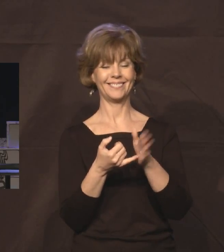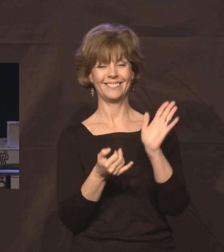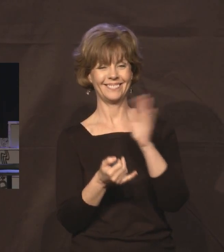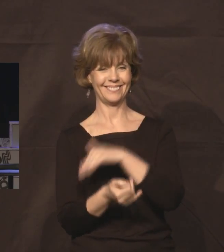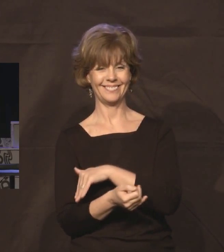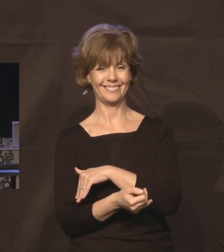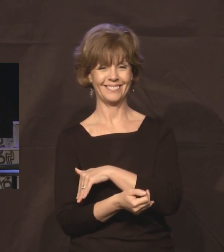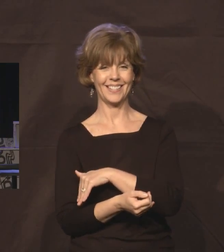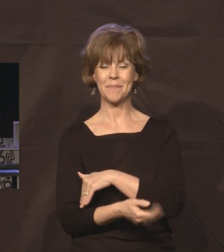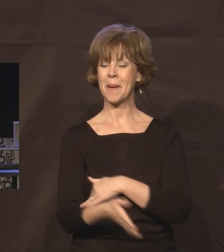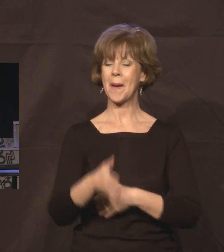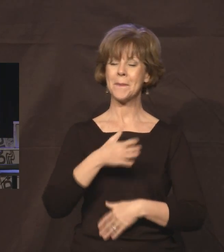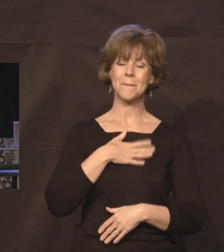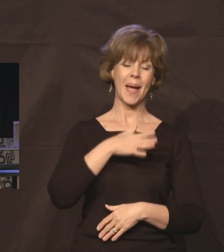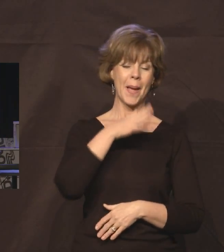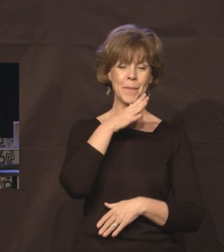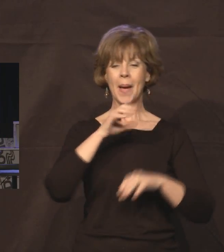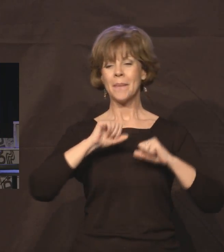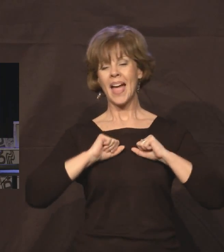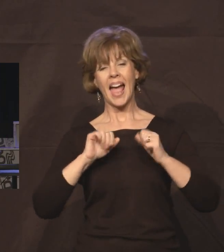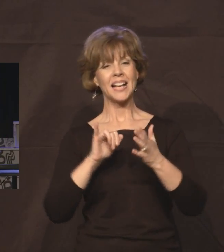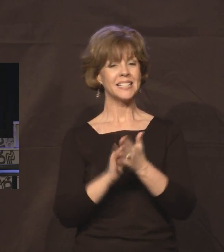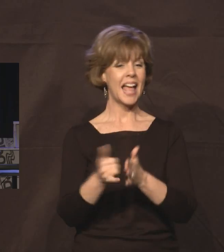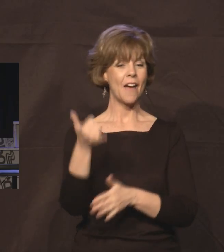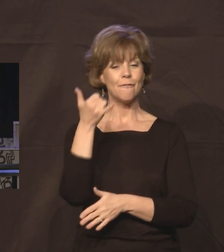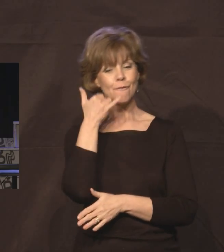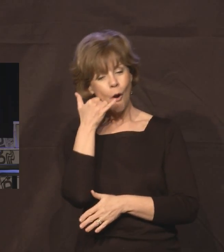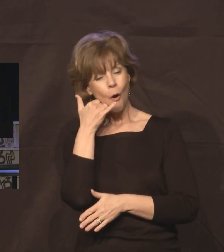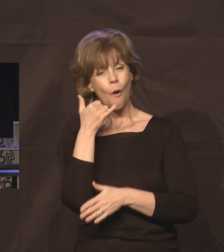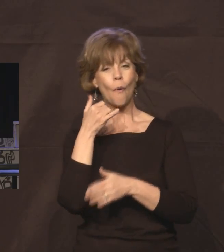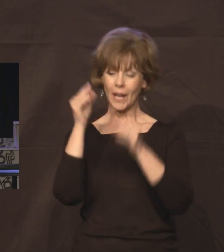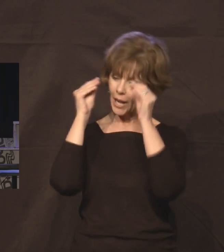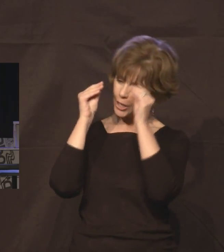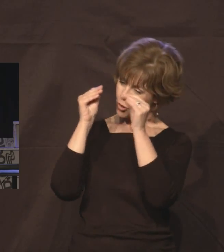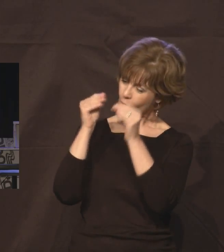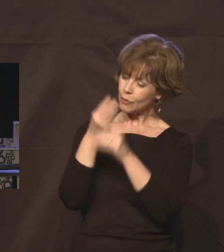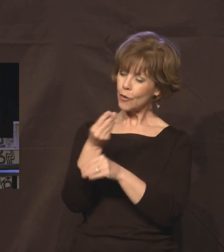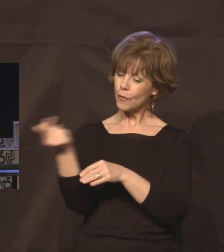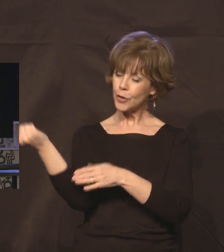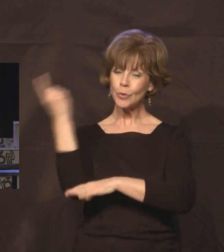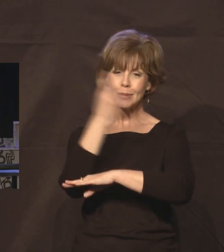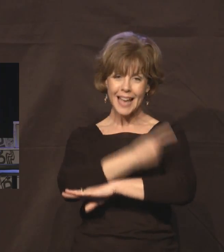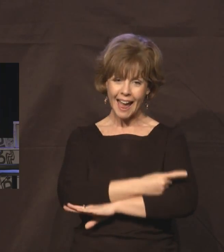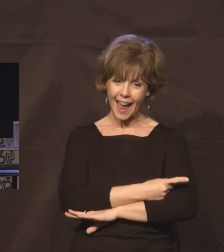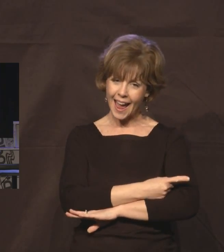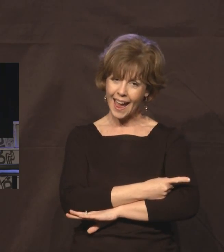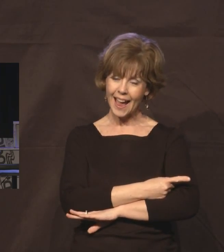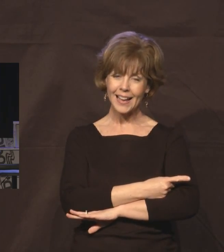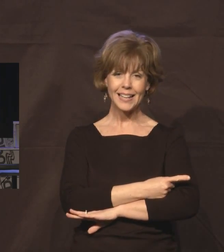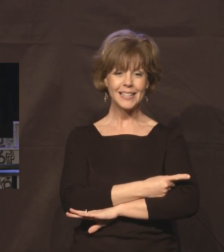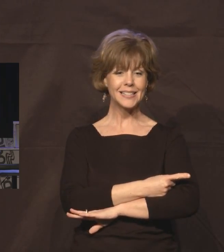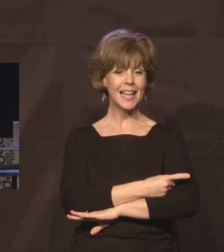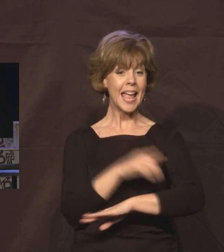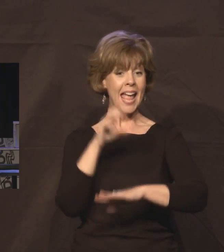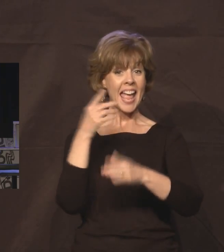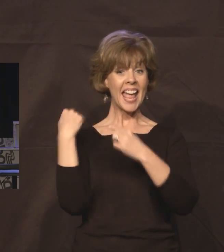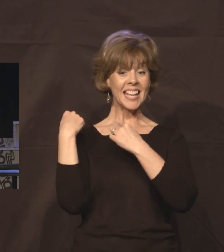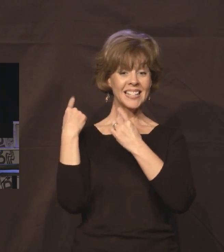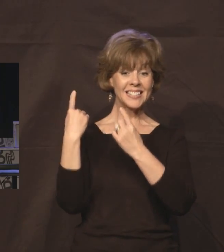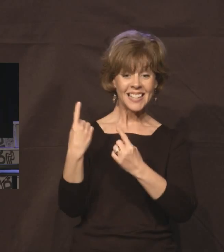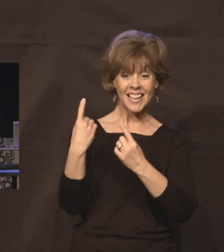got that phone, and we worked on it, you know. And I trained her for a few days, and then I sent her home with it. And like ever since, I've been taking pictures of the kids doing